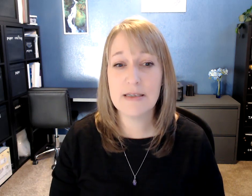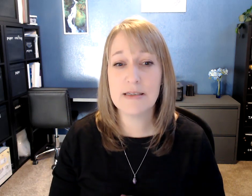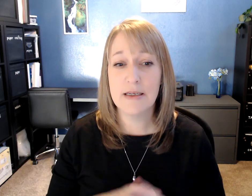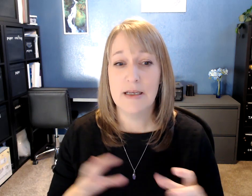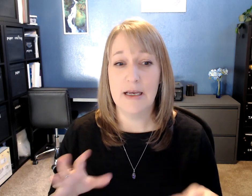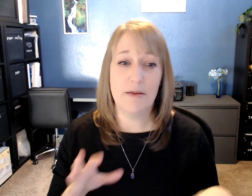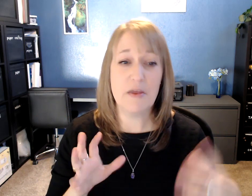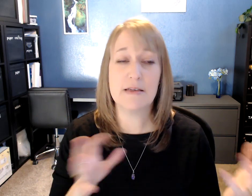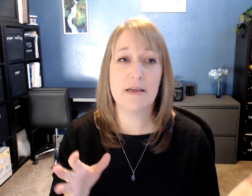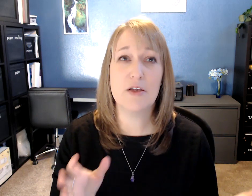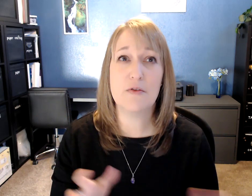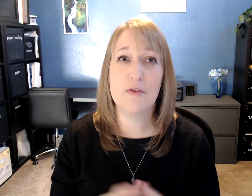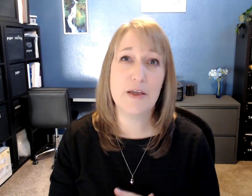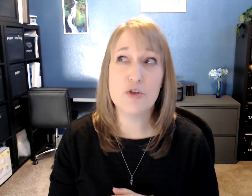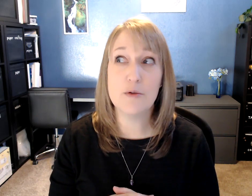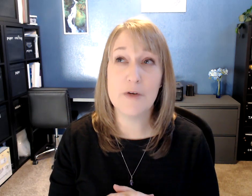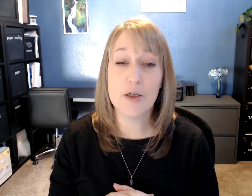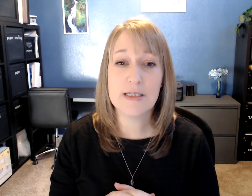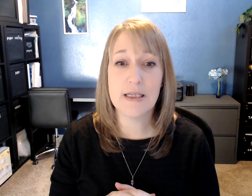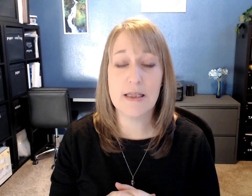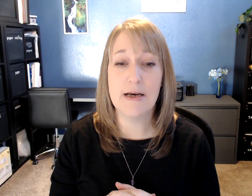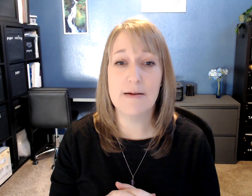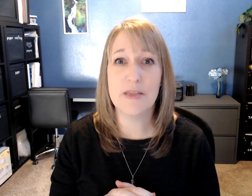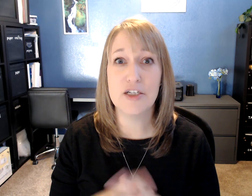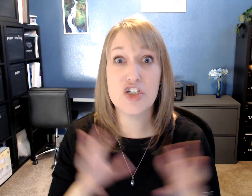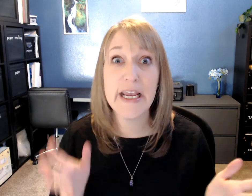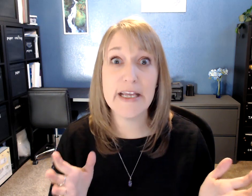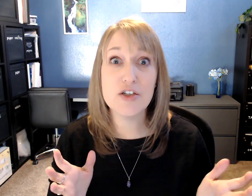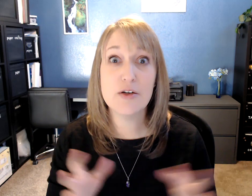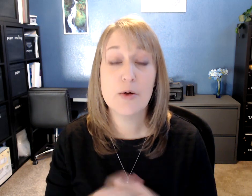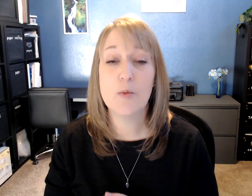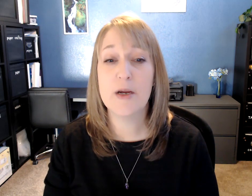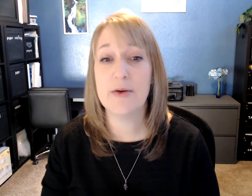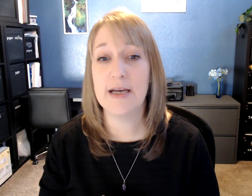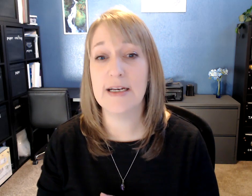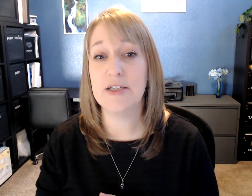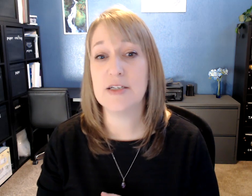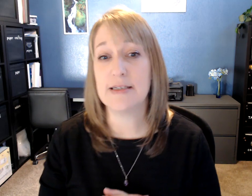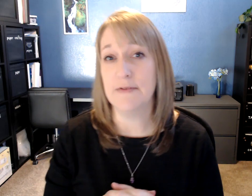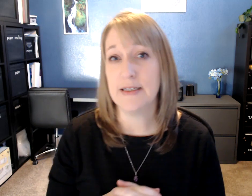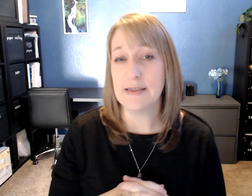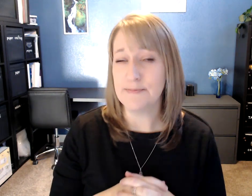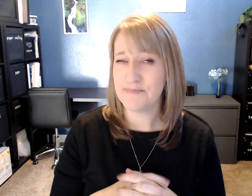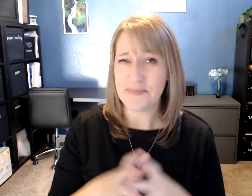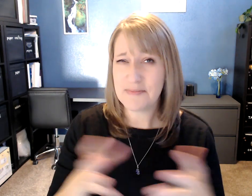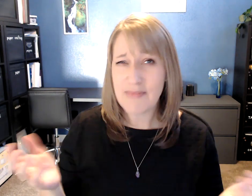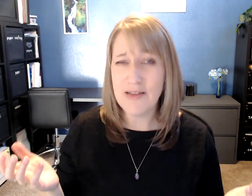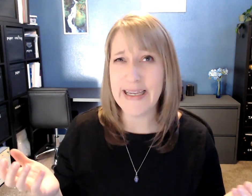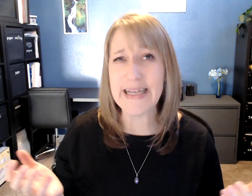activities, things that you do, verbs that change when you add an agent suffix, like any